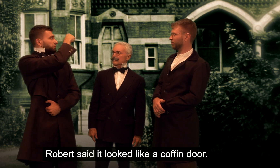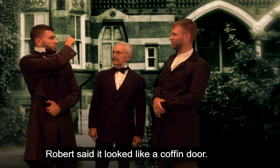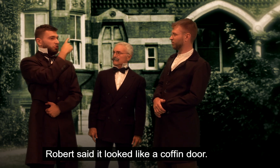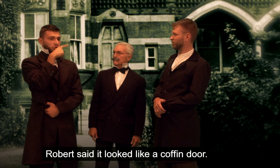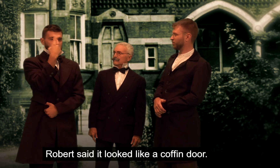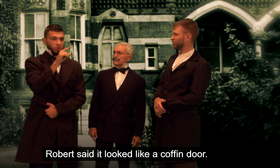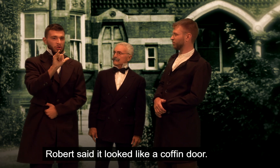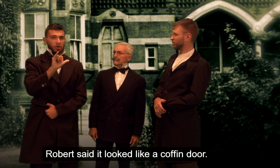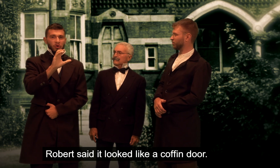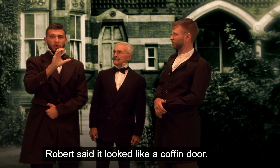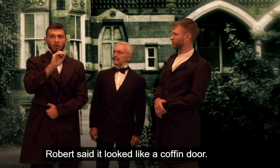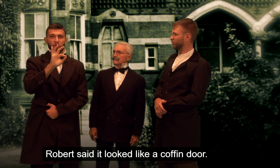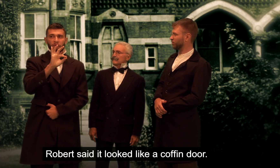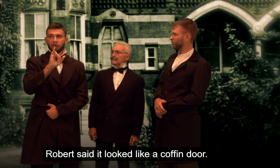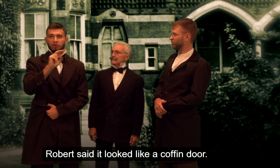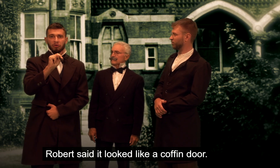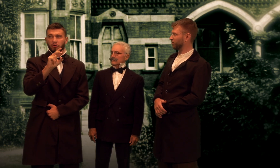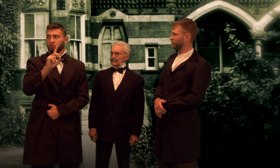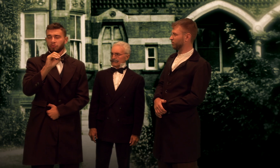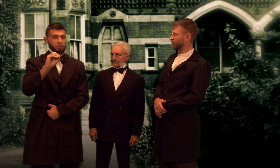Robert said it looked like a coffin door.